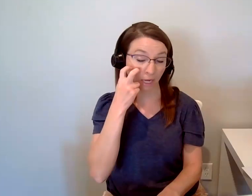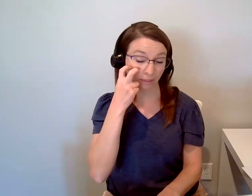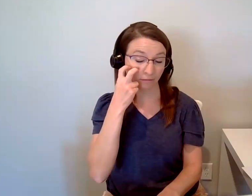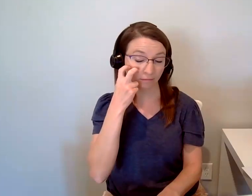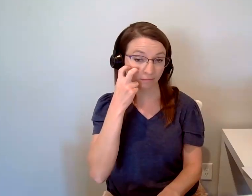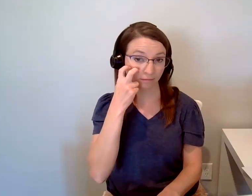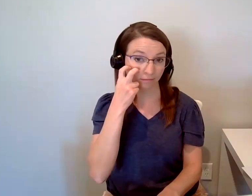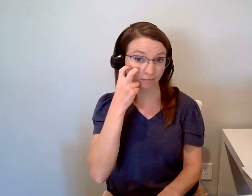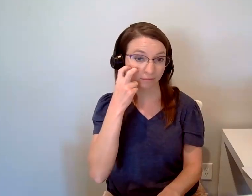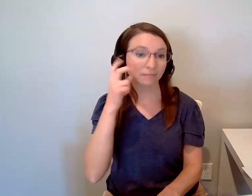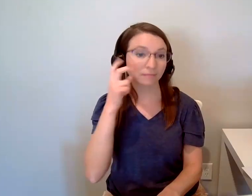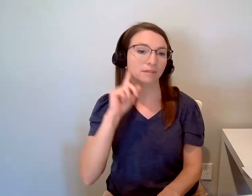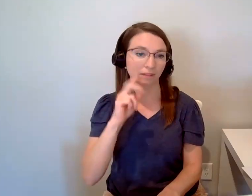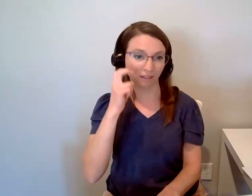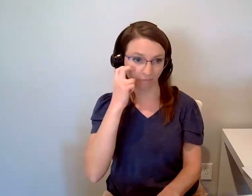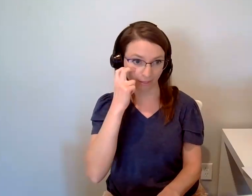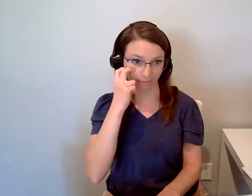blind, deaf, blind.